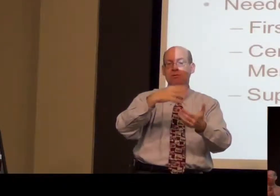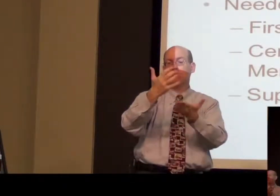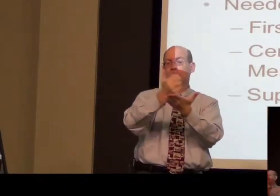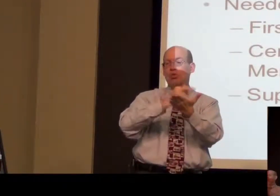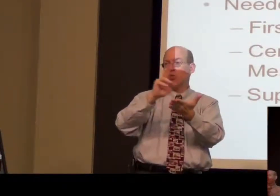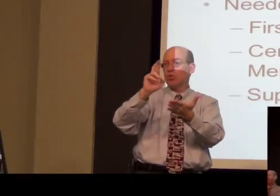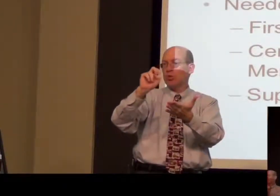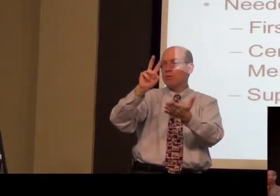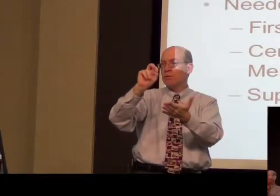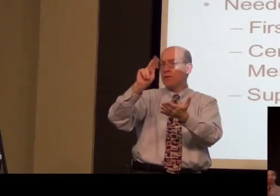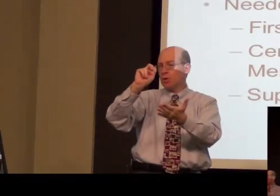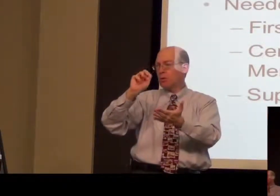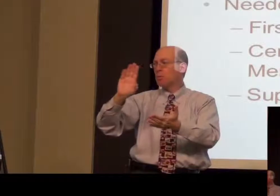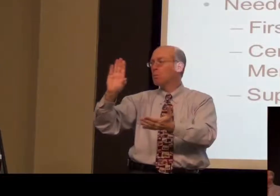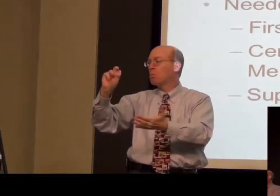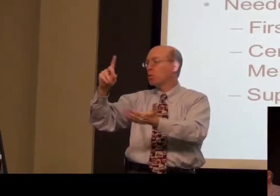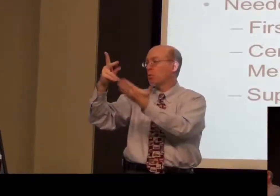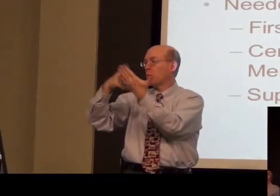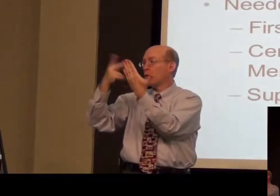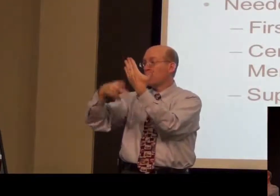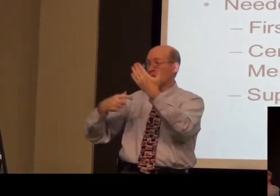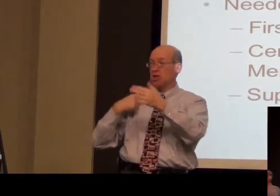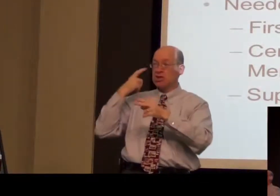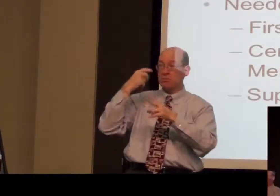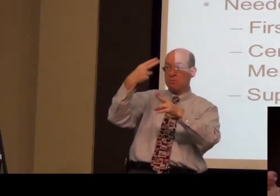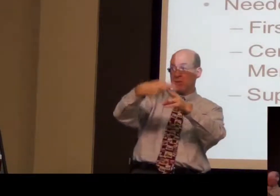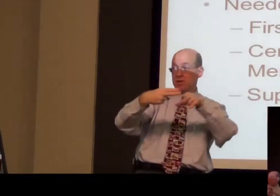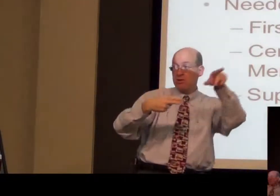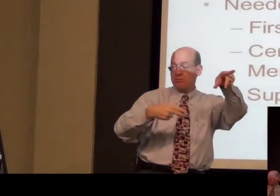renovate, we had to go through the DC Revenue Bond Program,